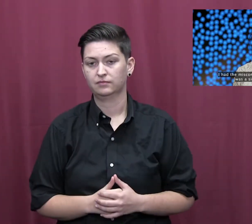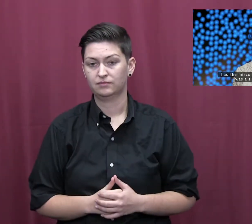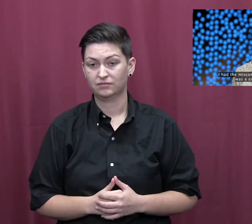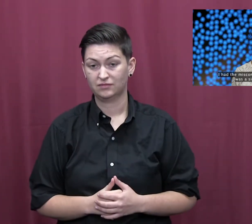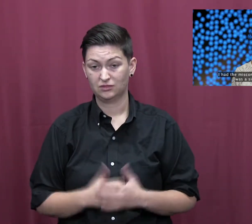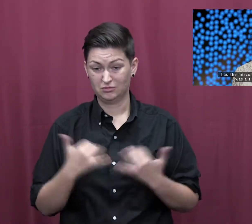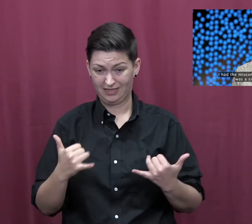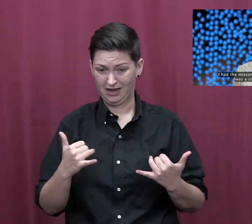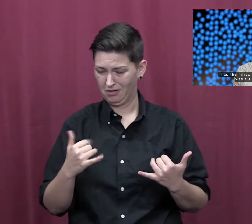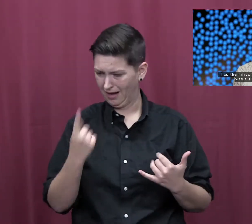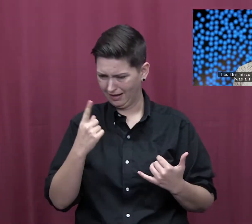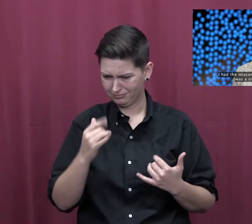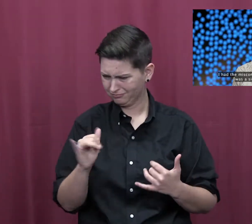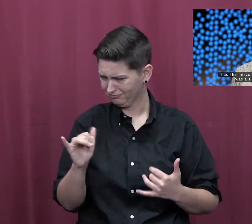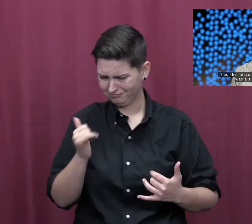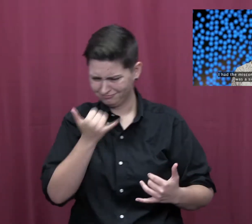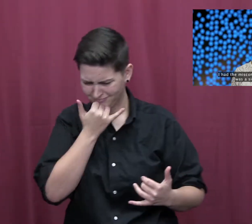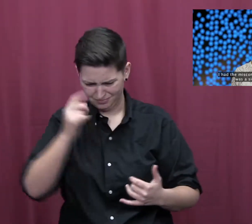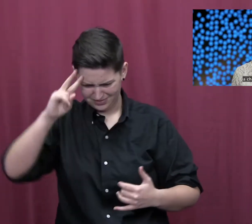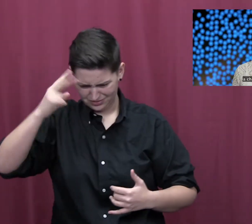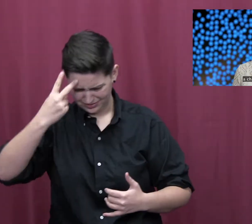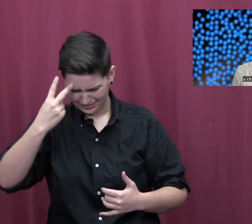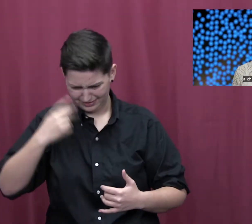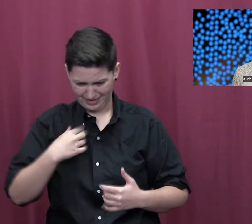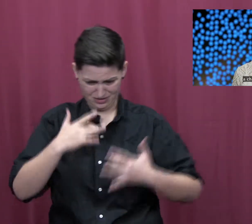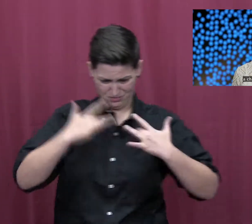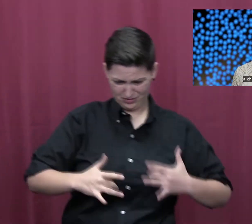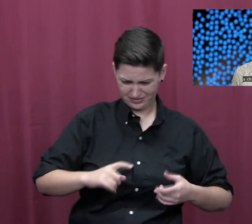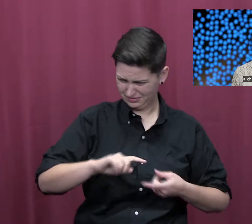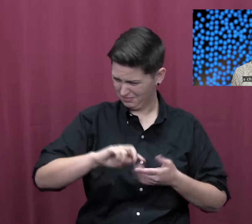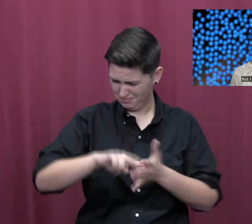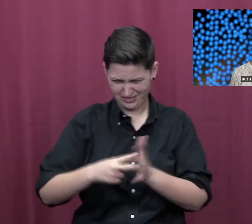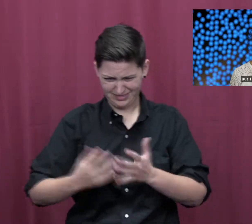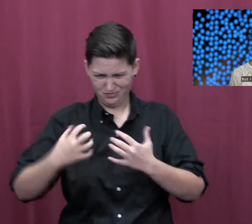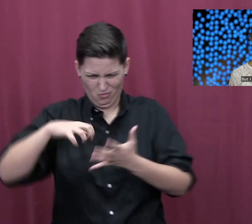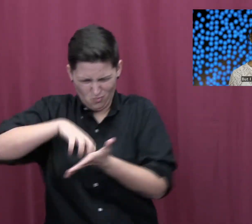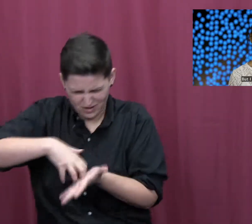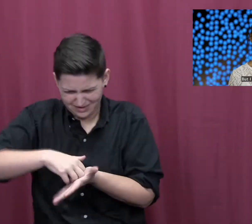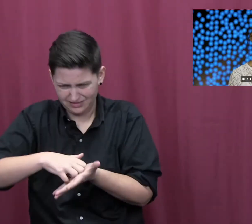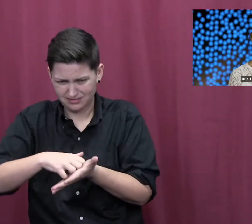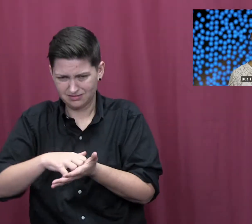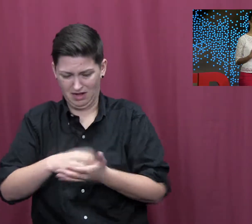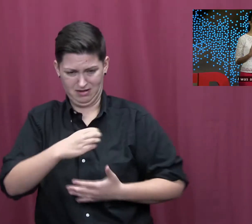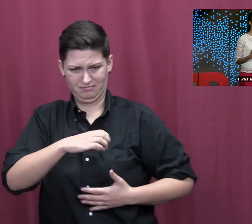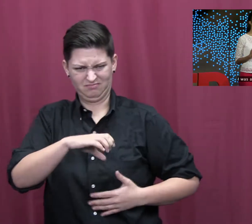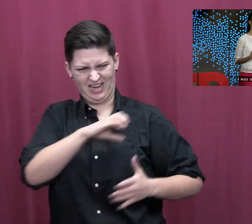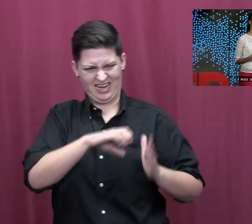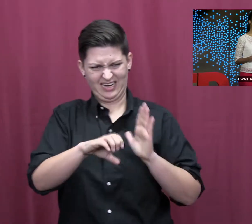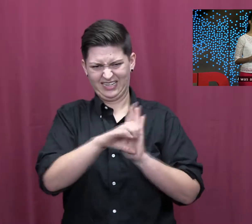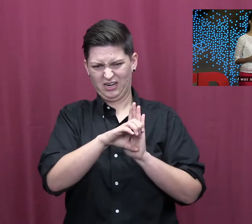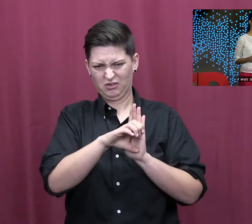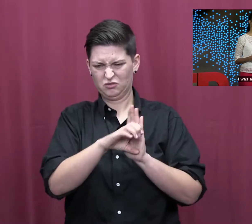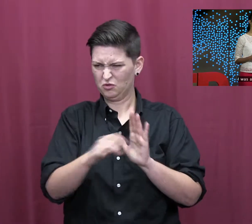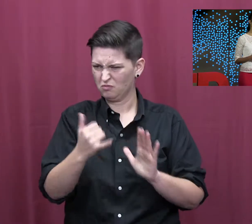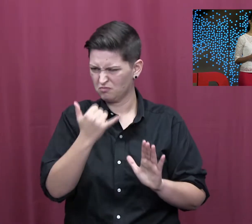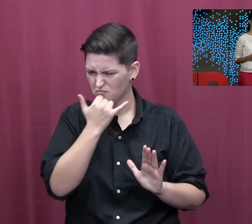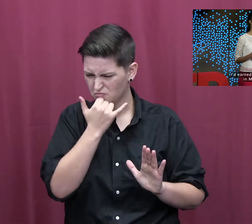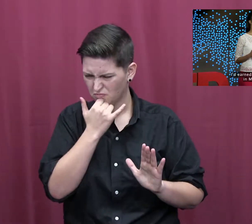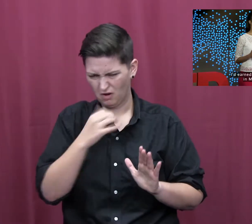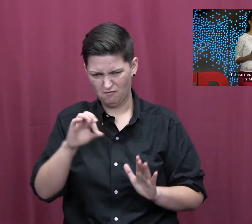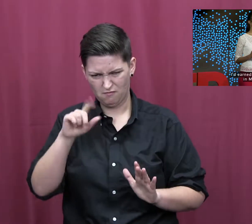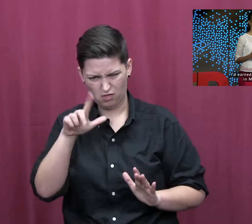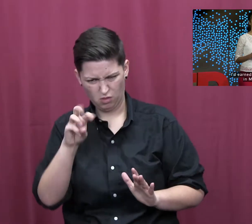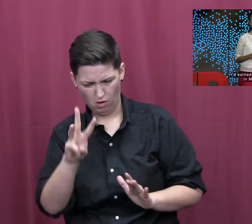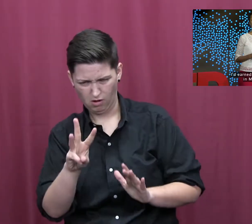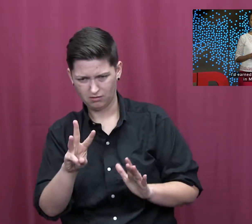that depression was a sign of weakness, a character flaw. But I wasn't weak. I was a high achiever. I'd